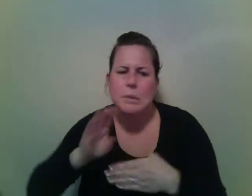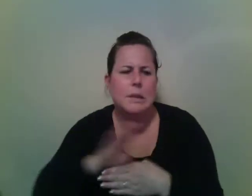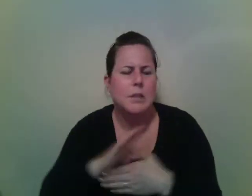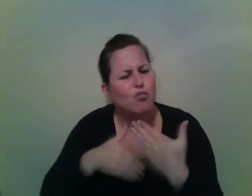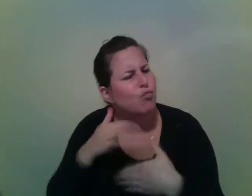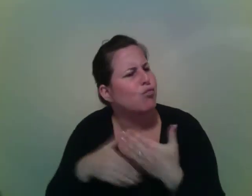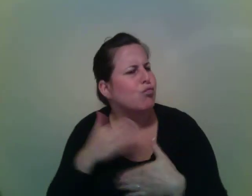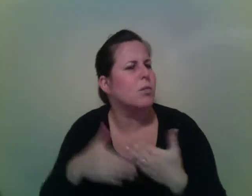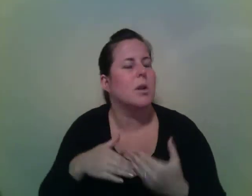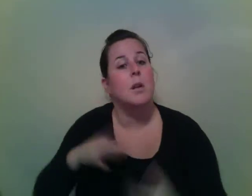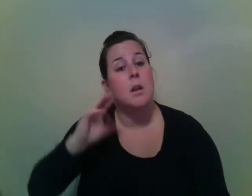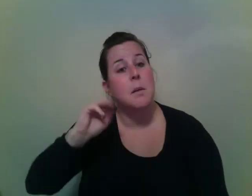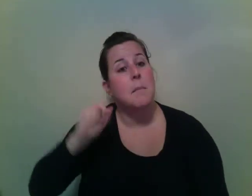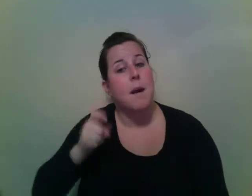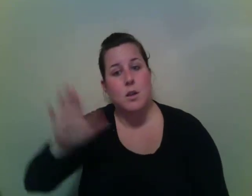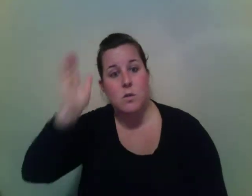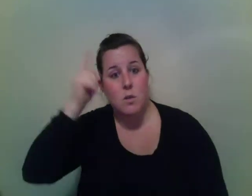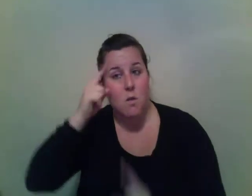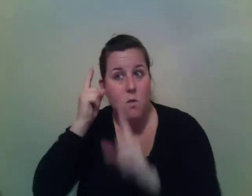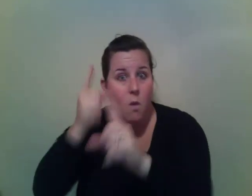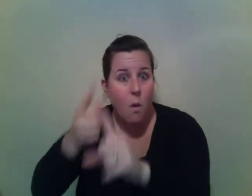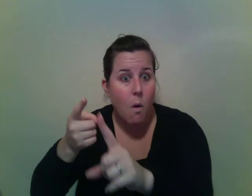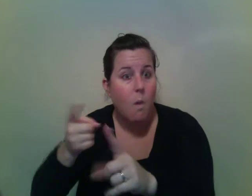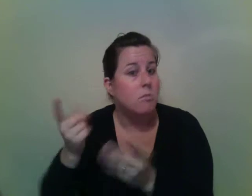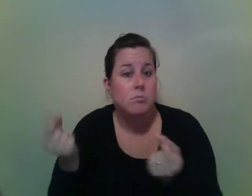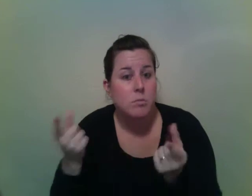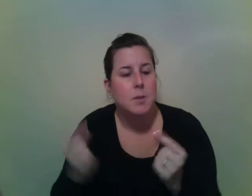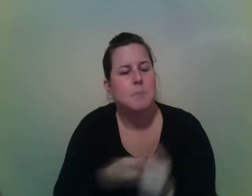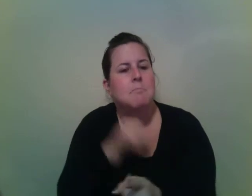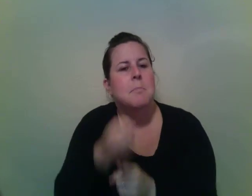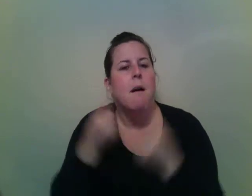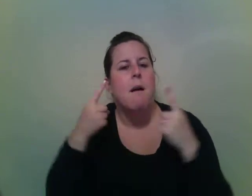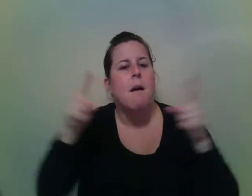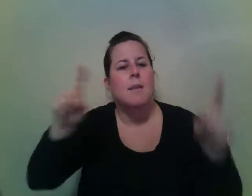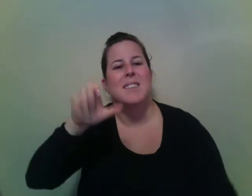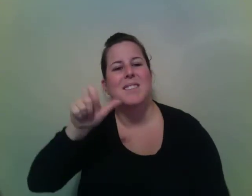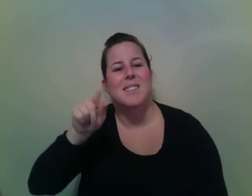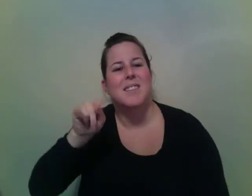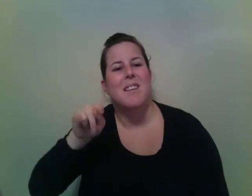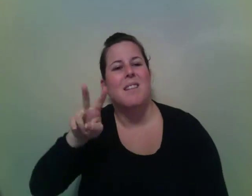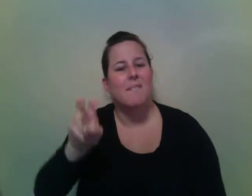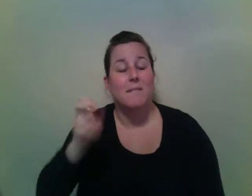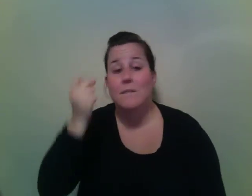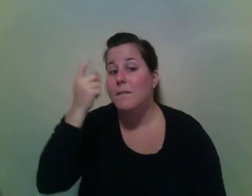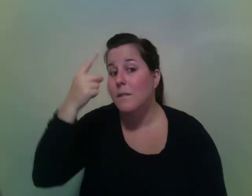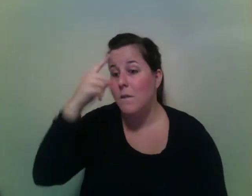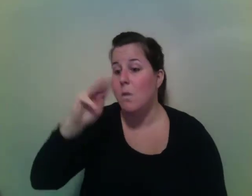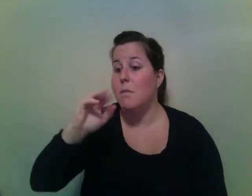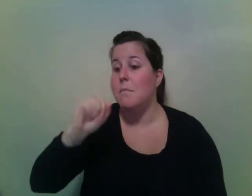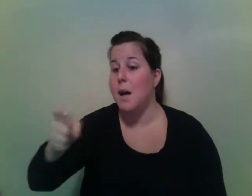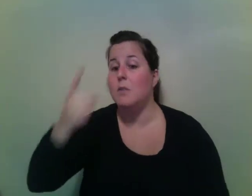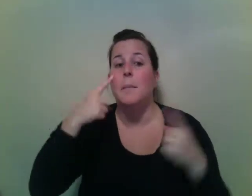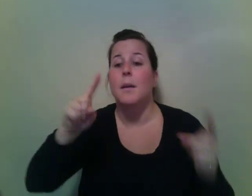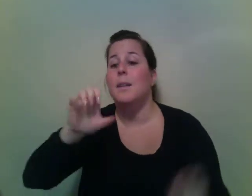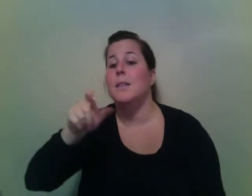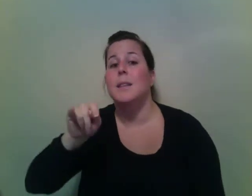goal, or his next goal, would be to hit executives. But in order for Max to hit executives, his overall group volume